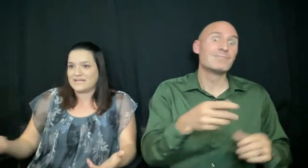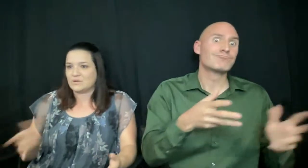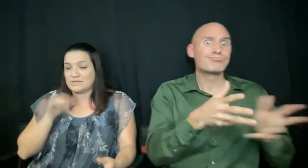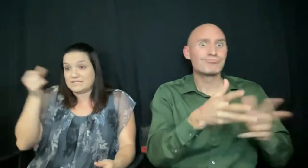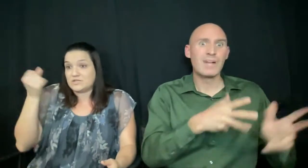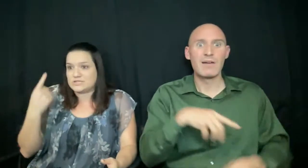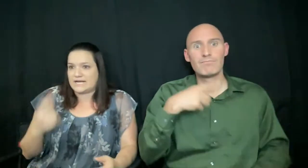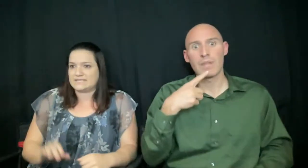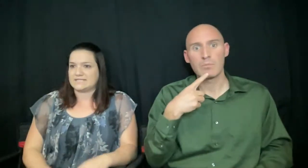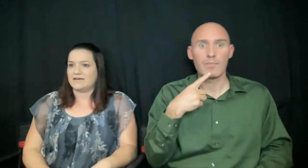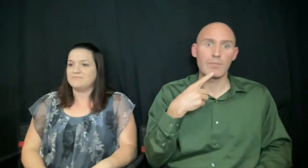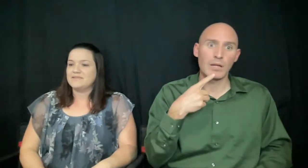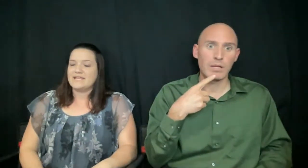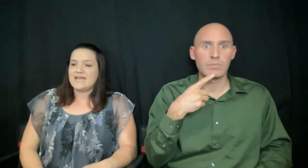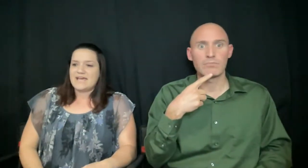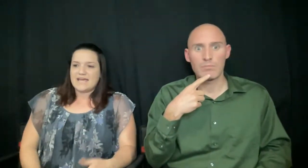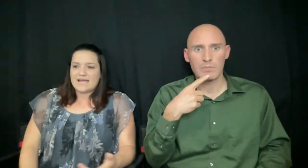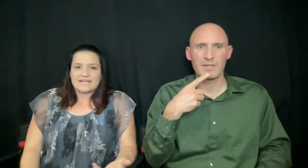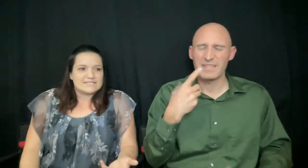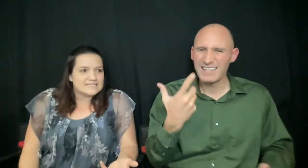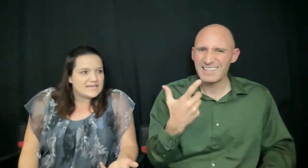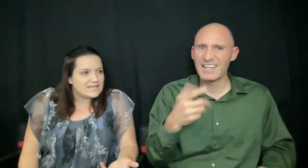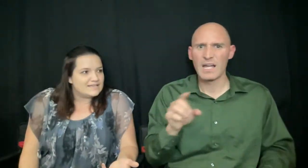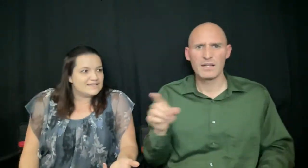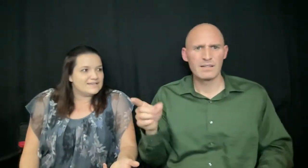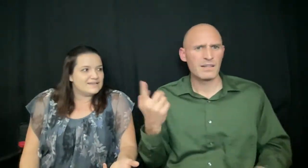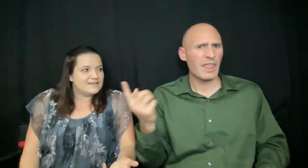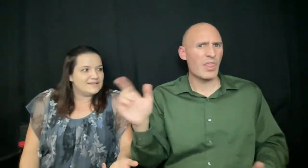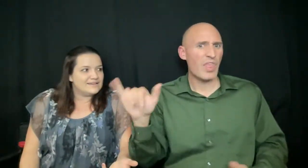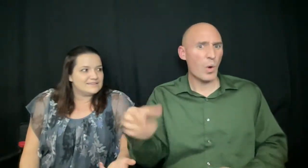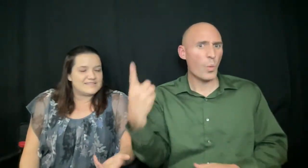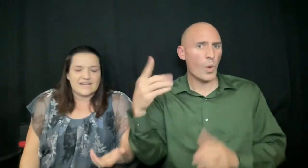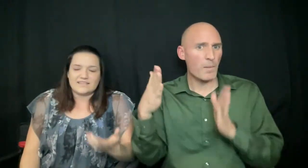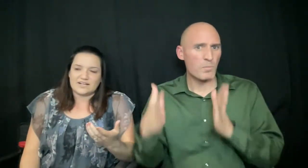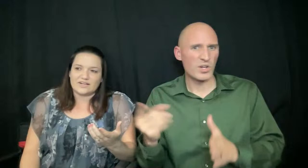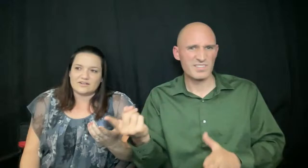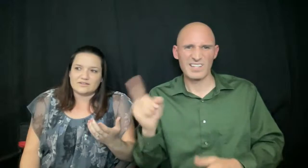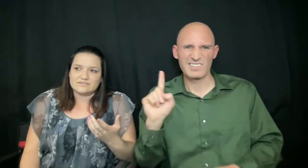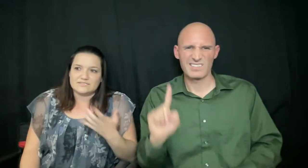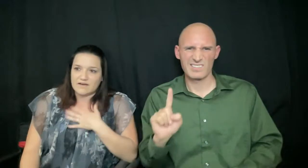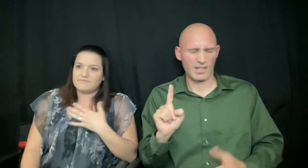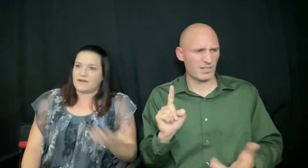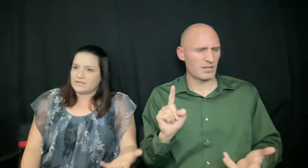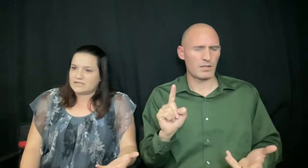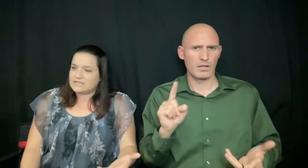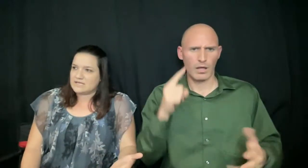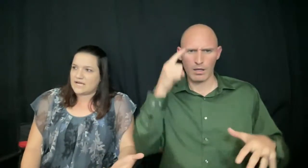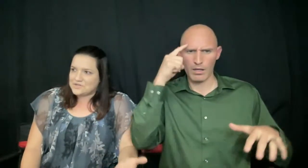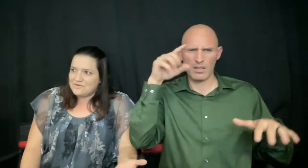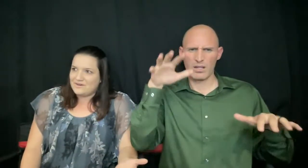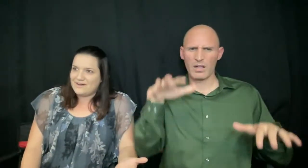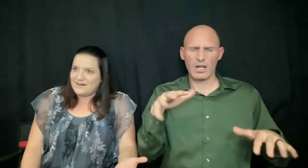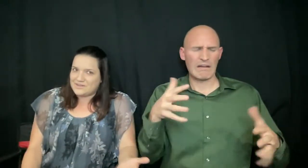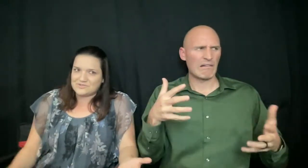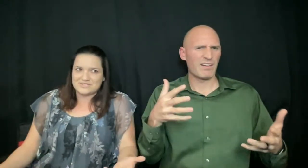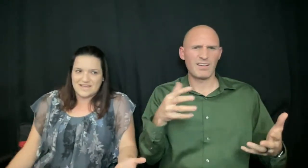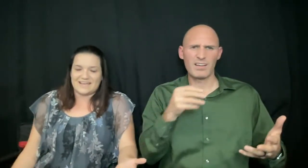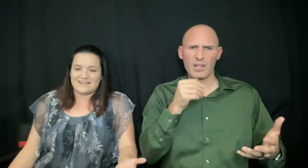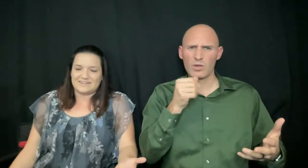that we didn't understand at the time. And he's like standing there dumbfounded. He's like, I don't understand